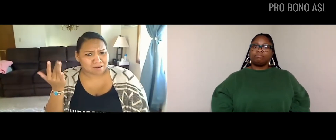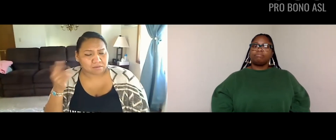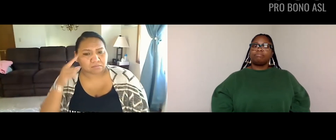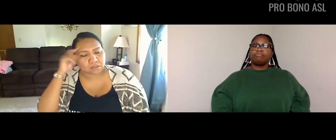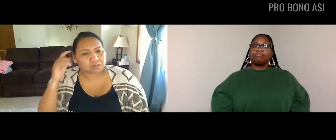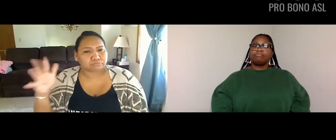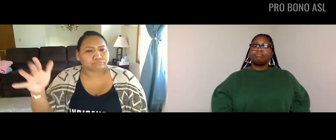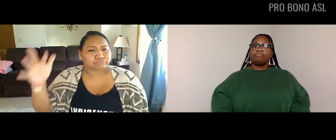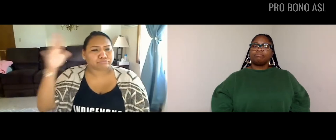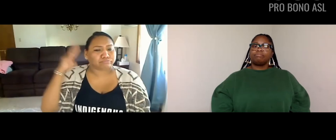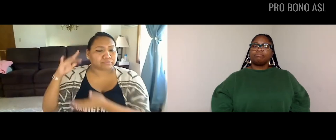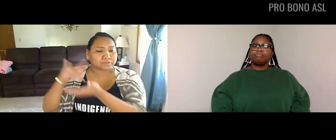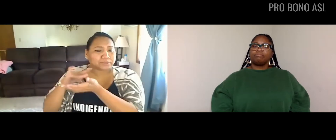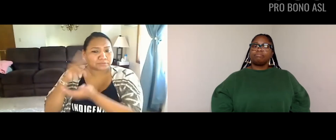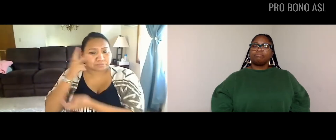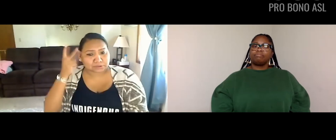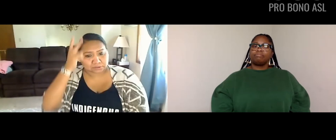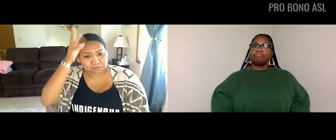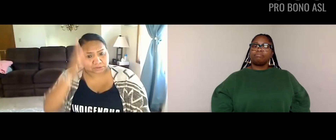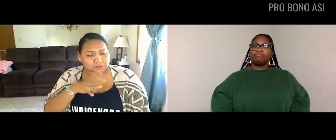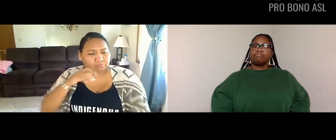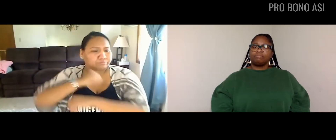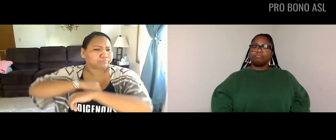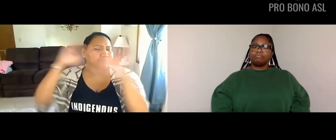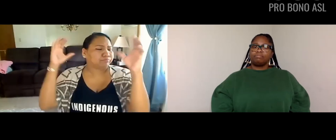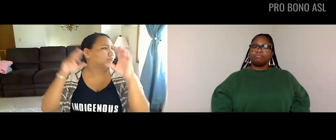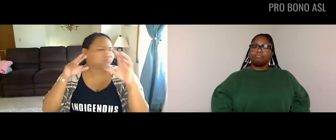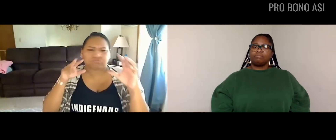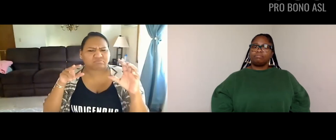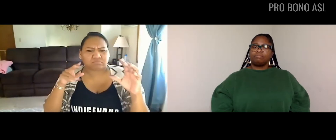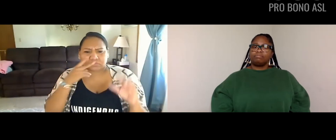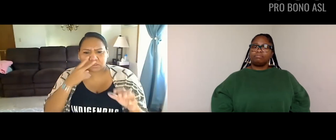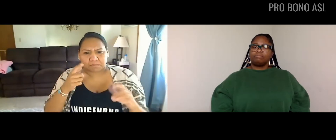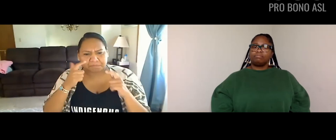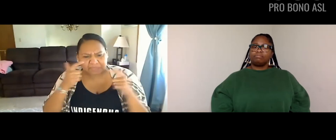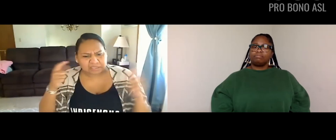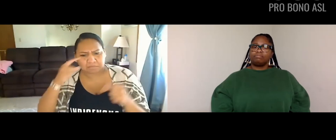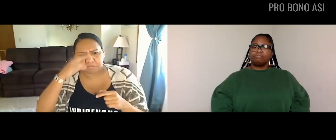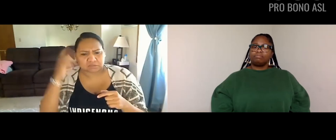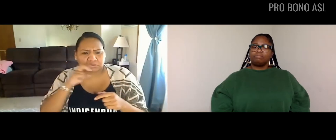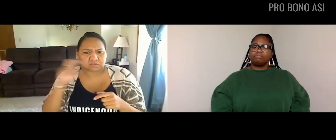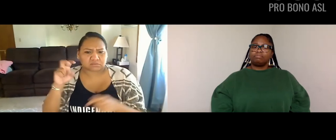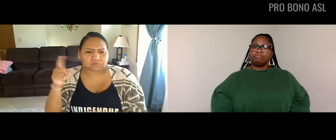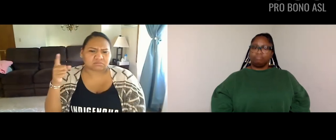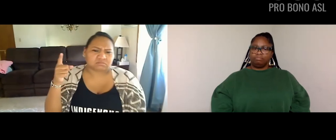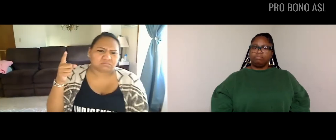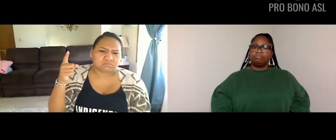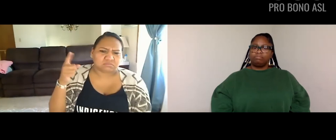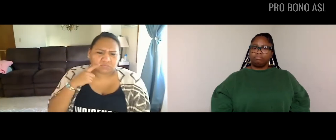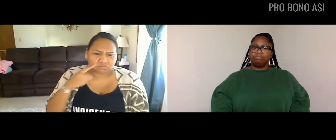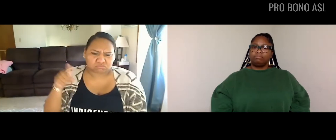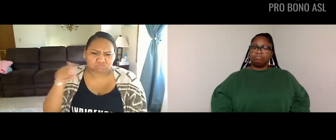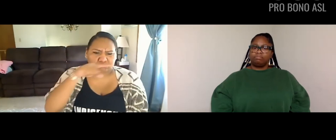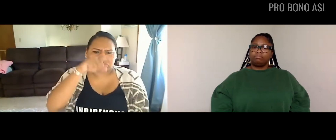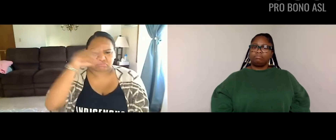For example, one area we've been trying to warn people about was a long time ago, there was a medicine man who